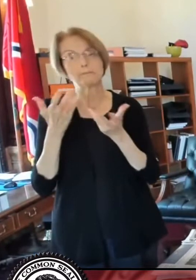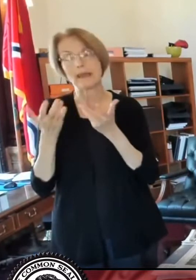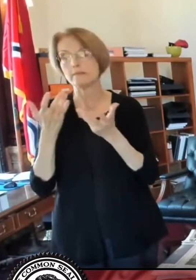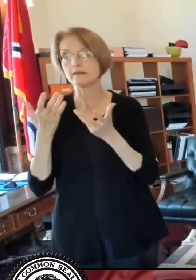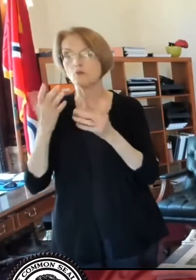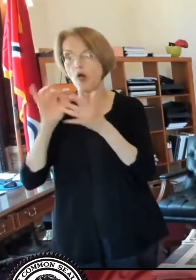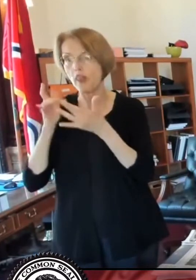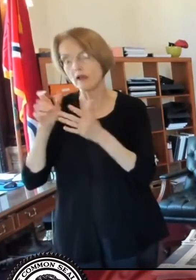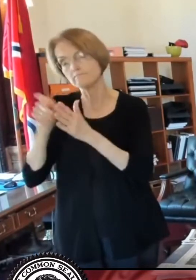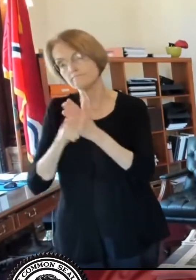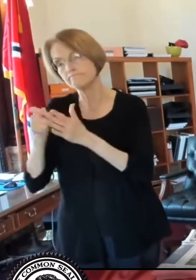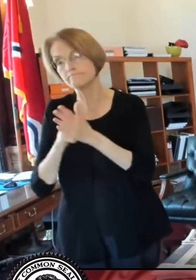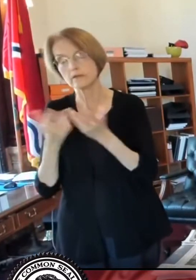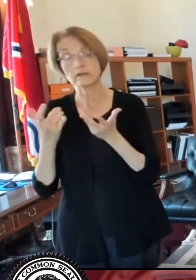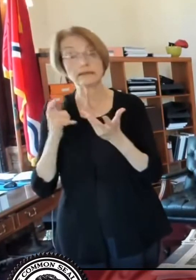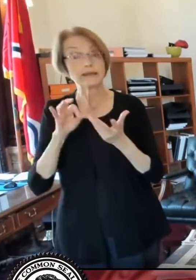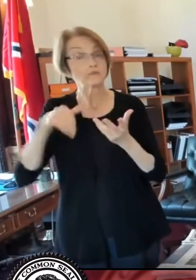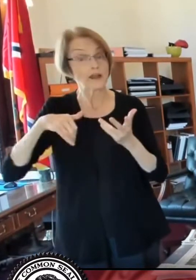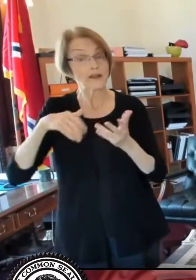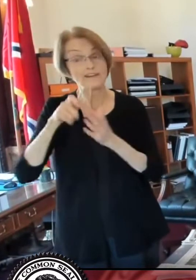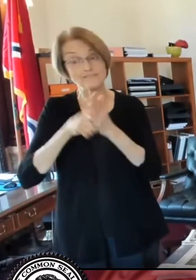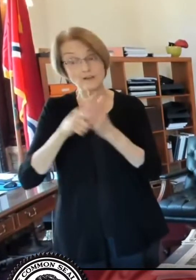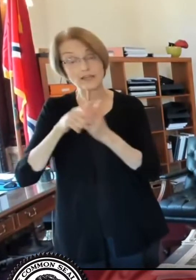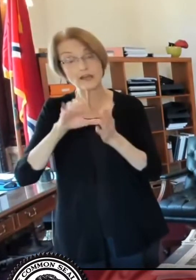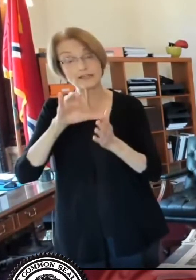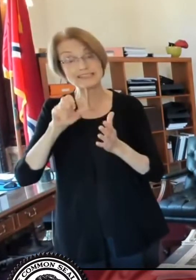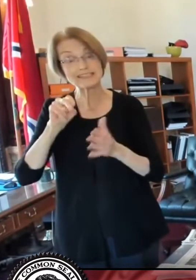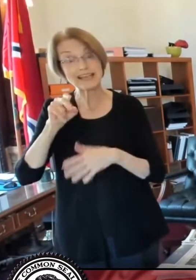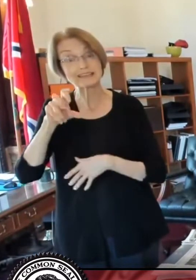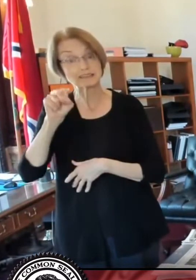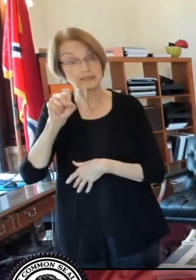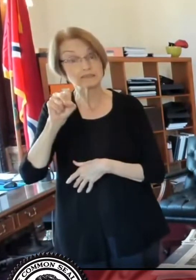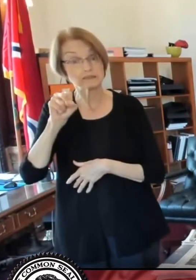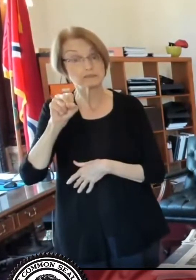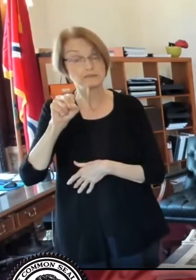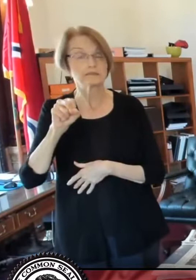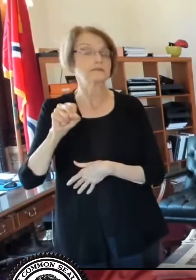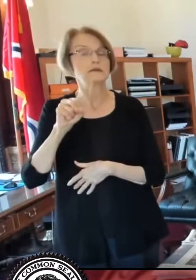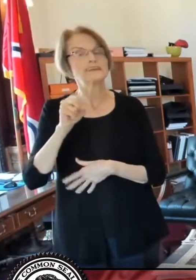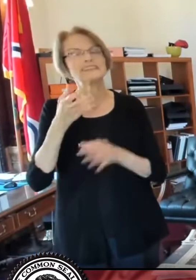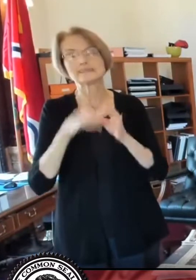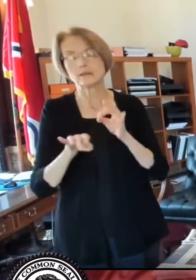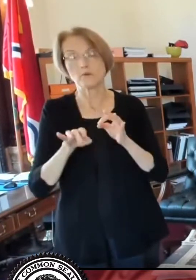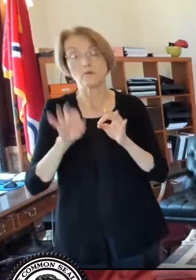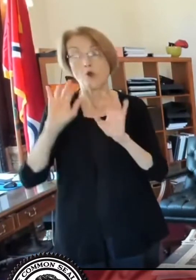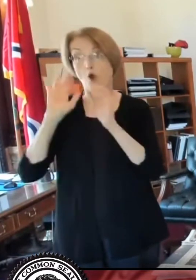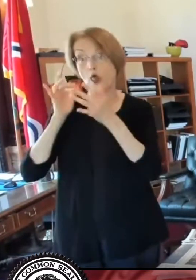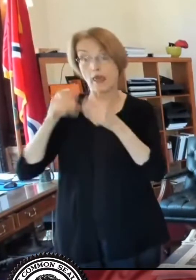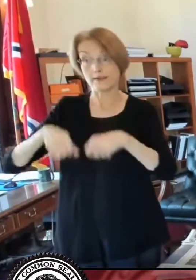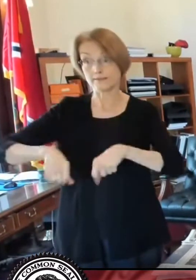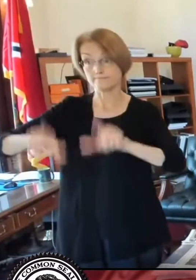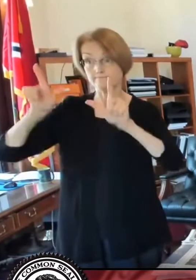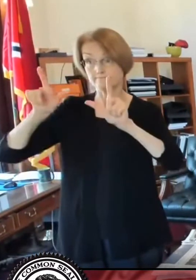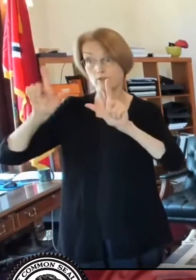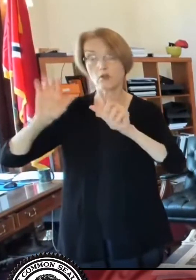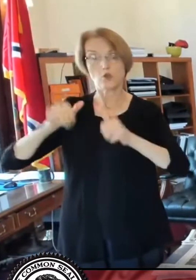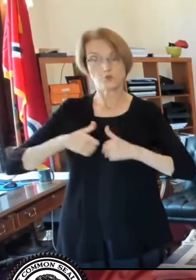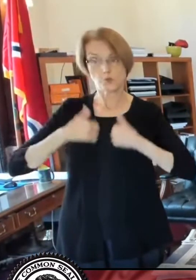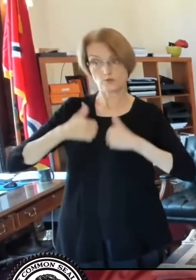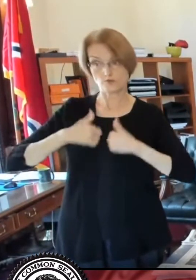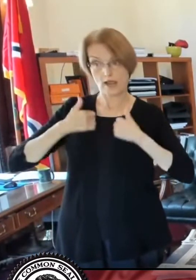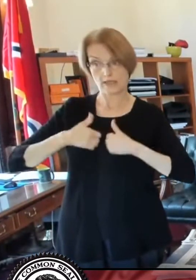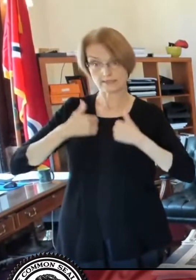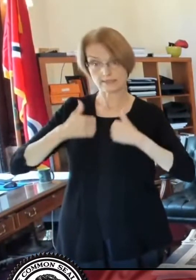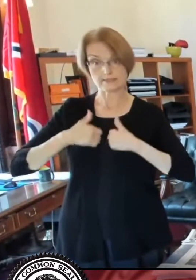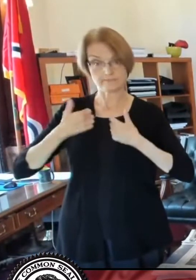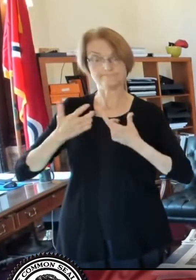census, it's really simple. Please go online, put in your address, fill out your census.